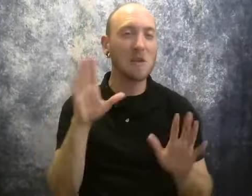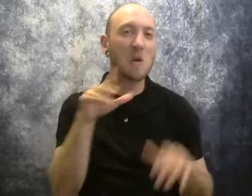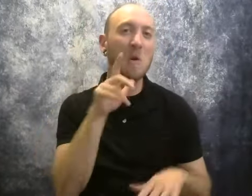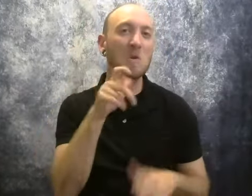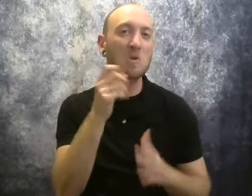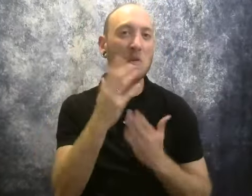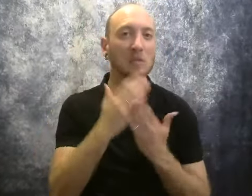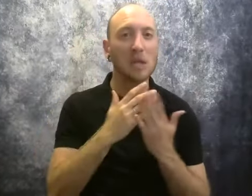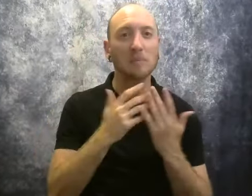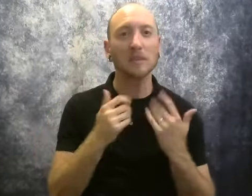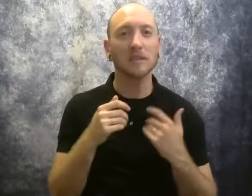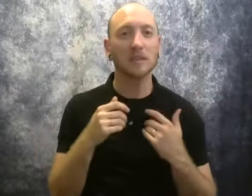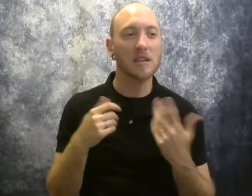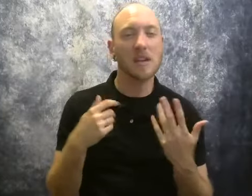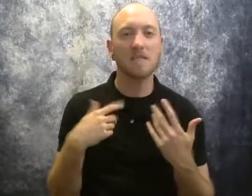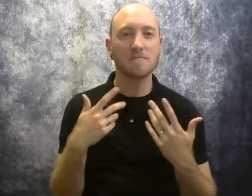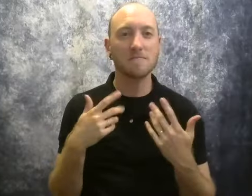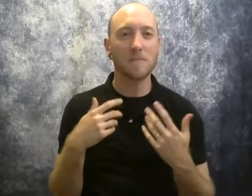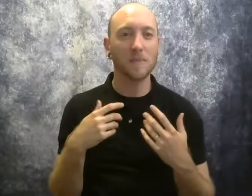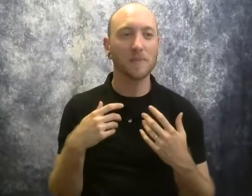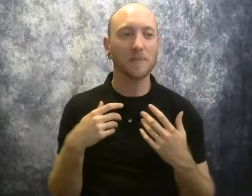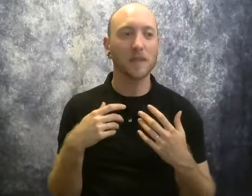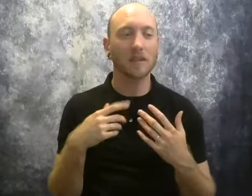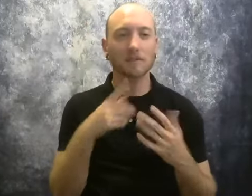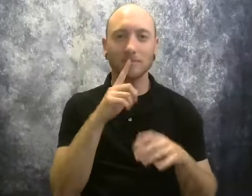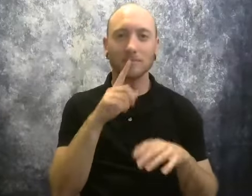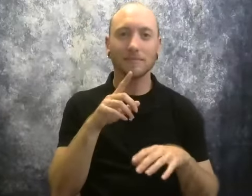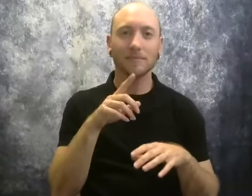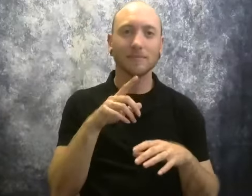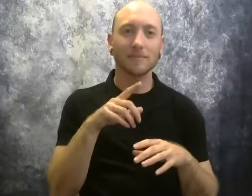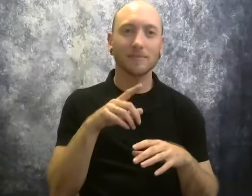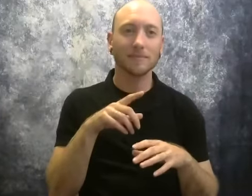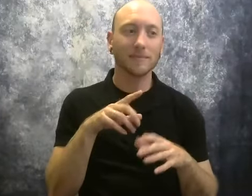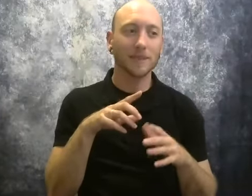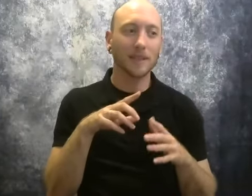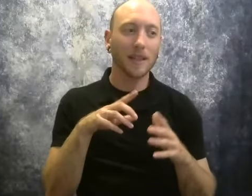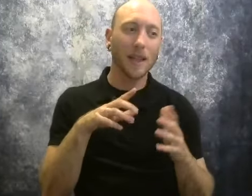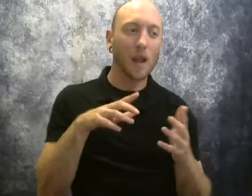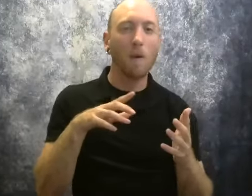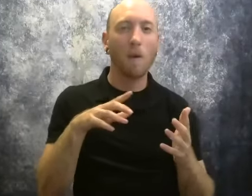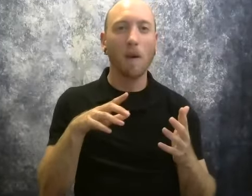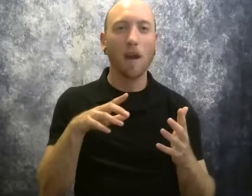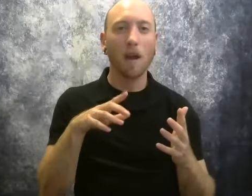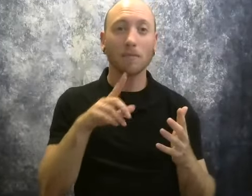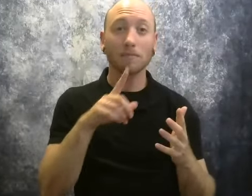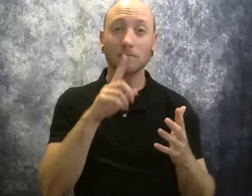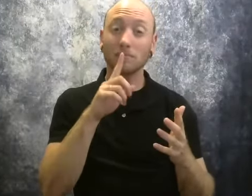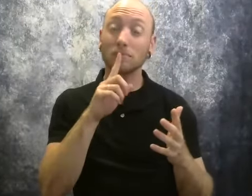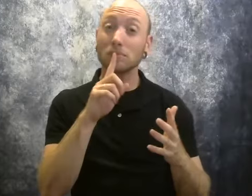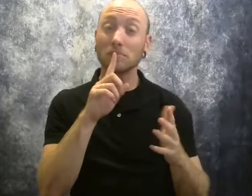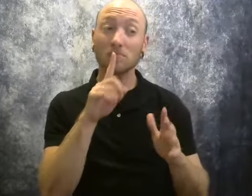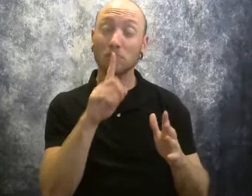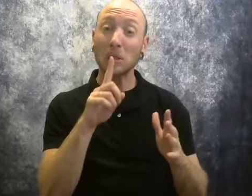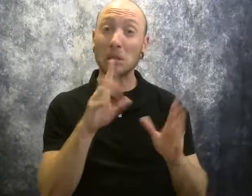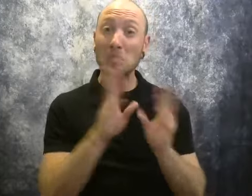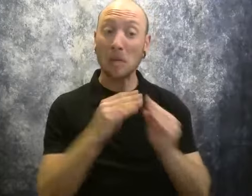Really, I pissed about. To be fair, on reflection, just to get into this program, I didn't grab it with both hands.